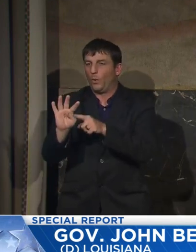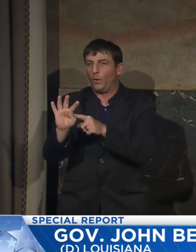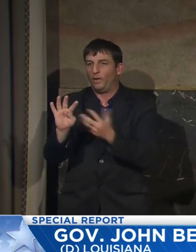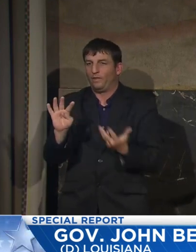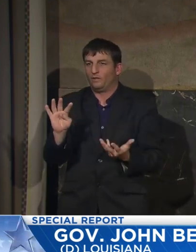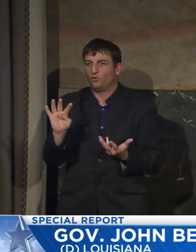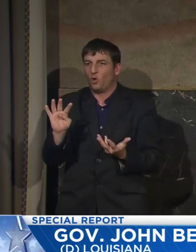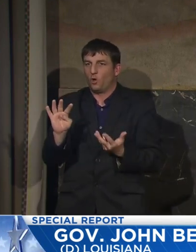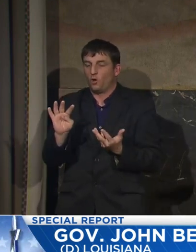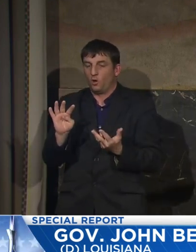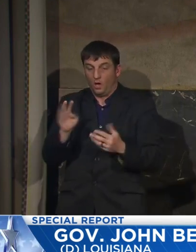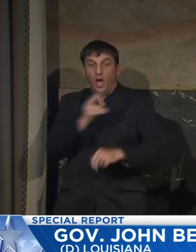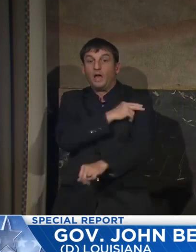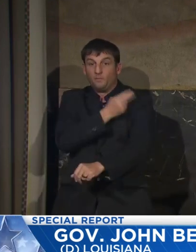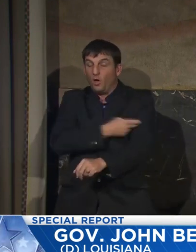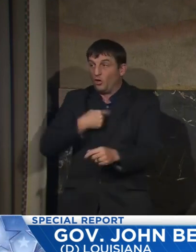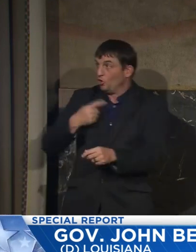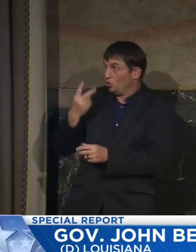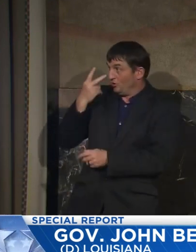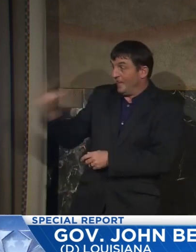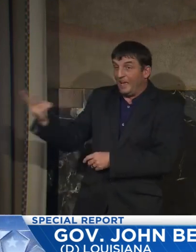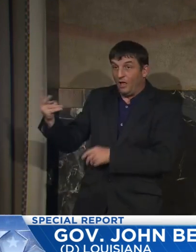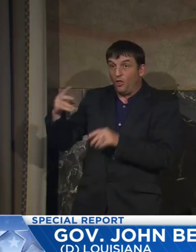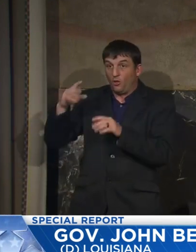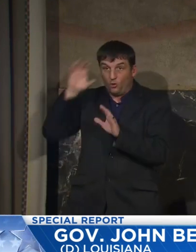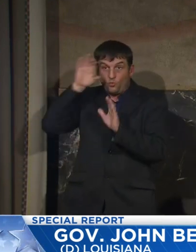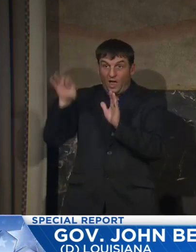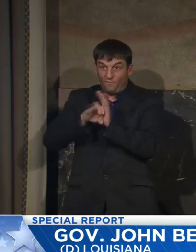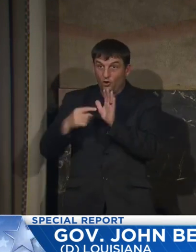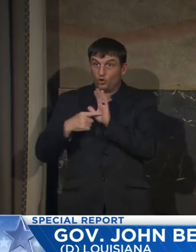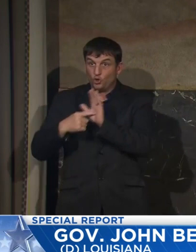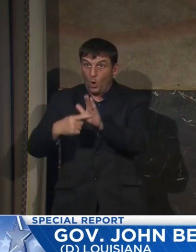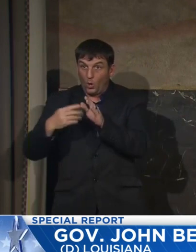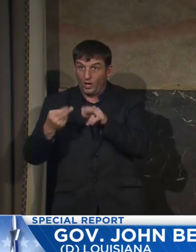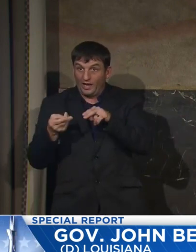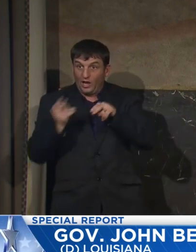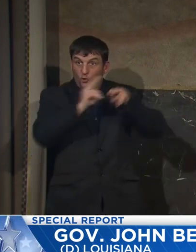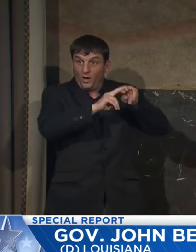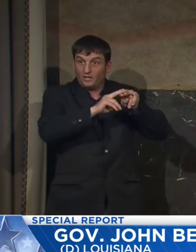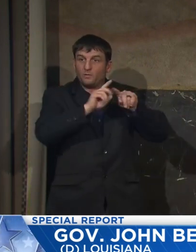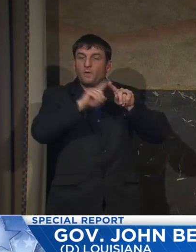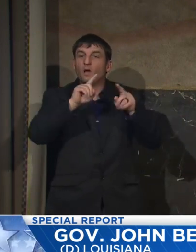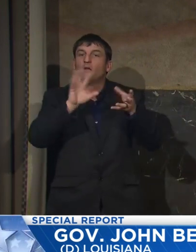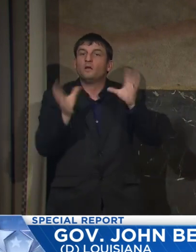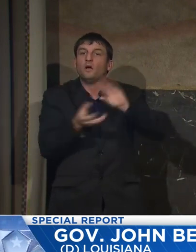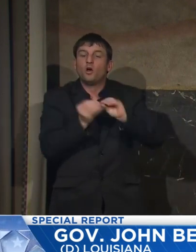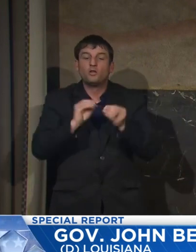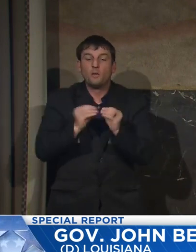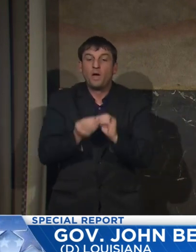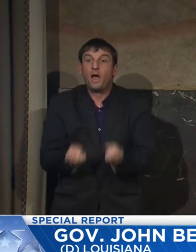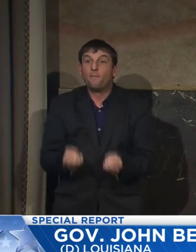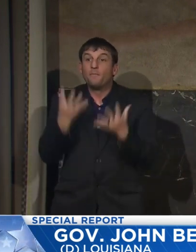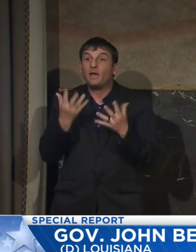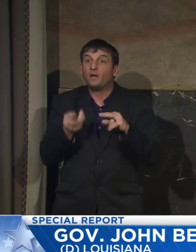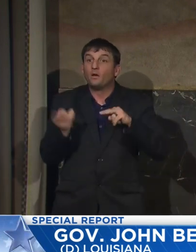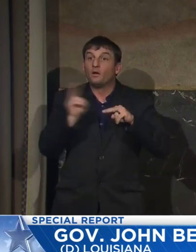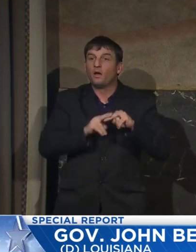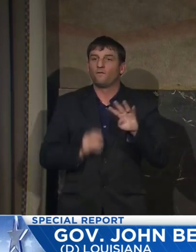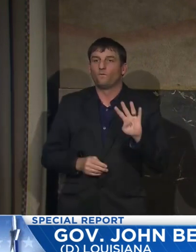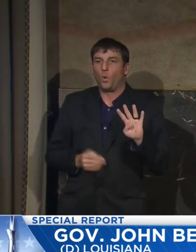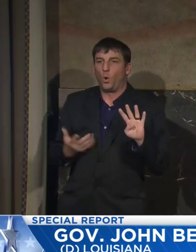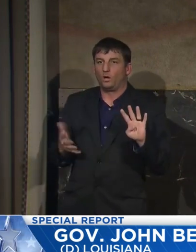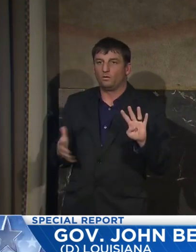we showed it as an increase because that's where it graphs out, but it's a net of 4. With respect to cases,